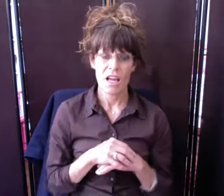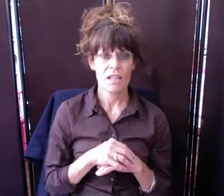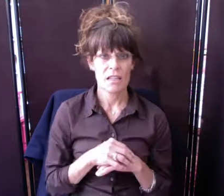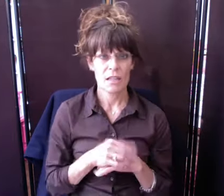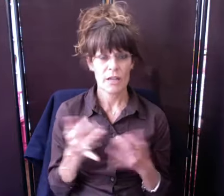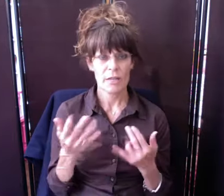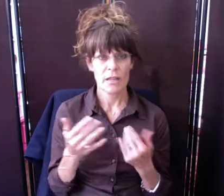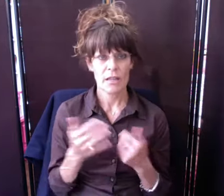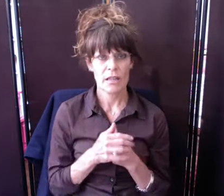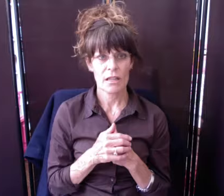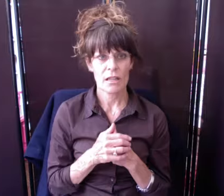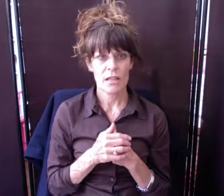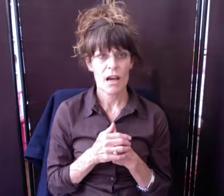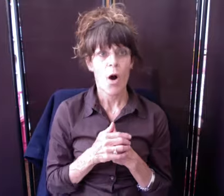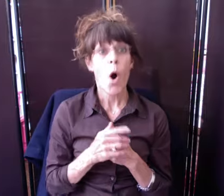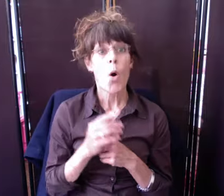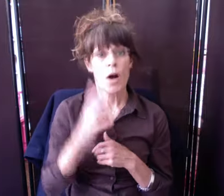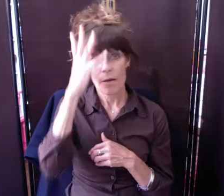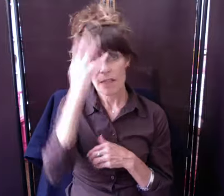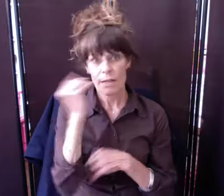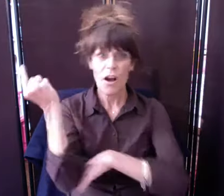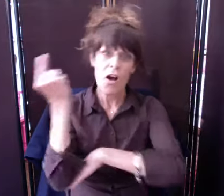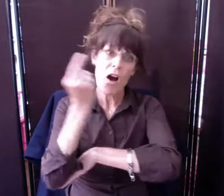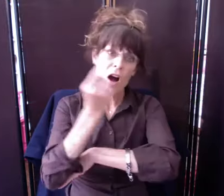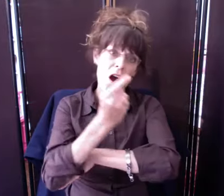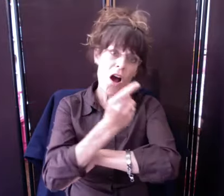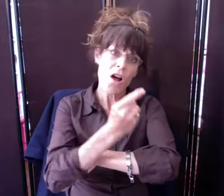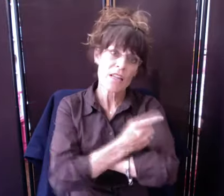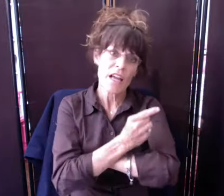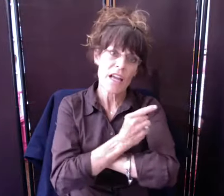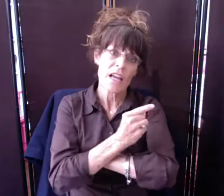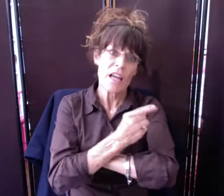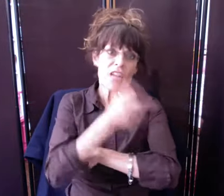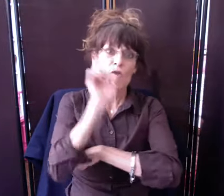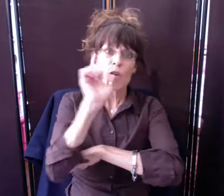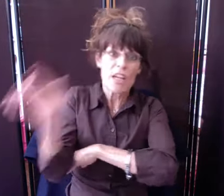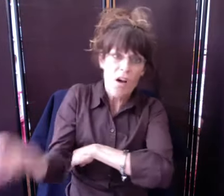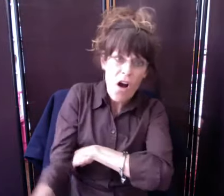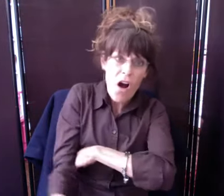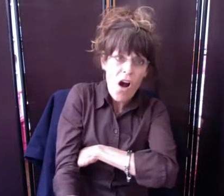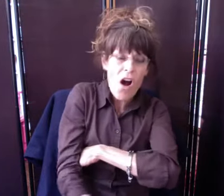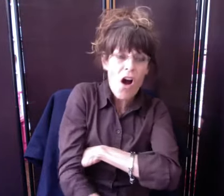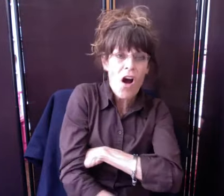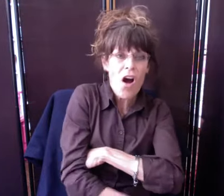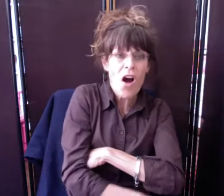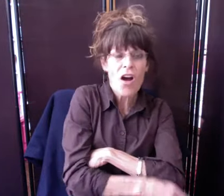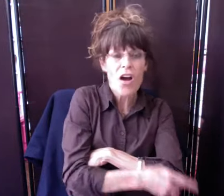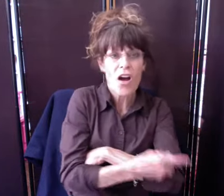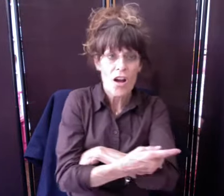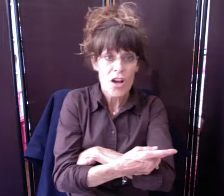I was sleeping all day, drinking all night. And in that moment, if you said to me, Katya, is alcohol a problem or is drugs a problem? Because the other thing